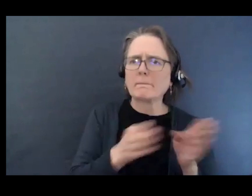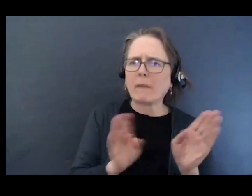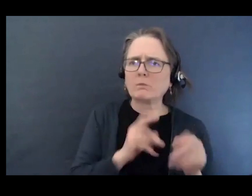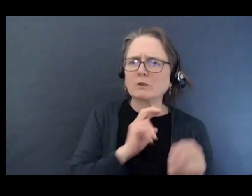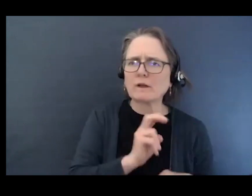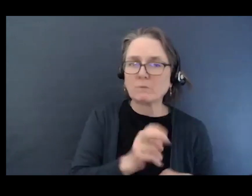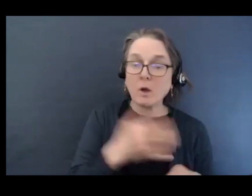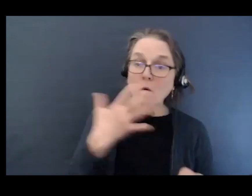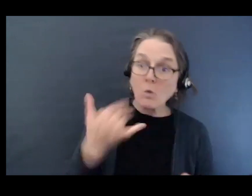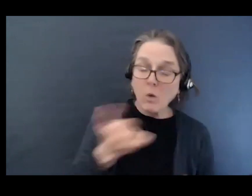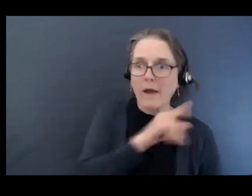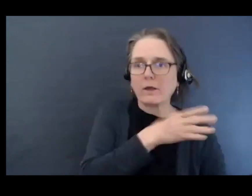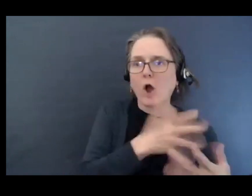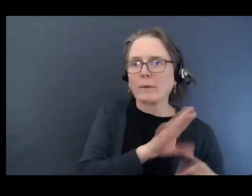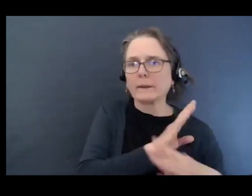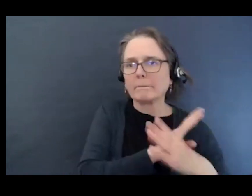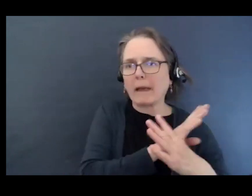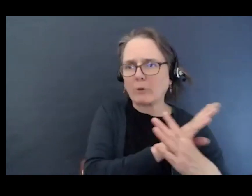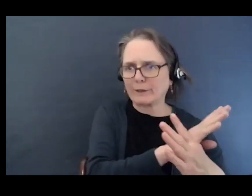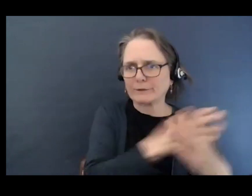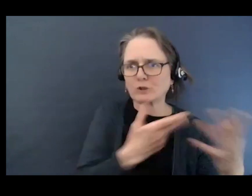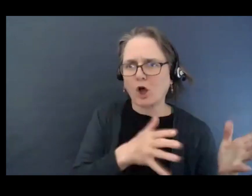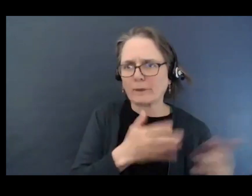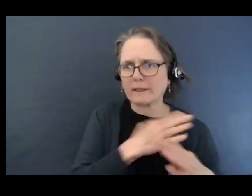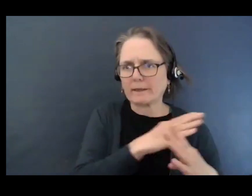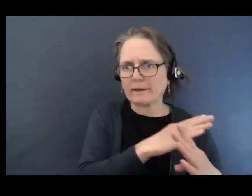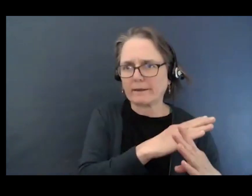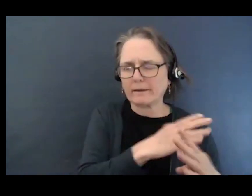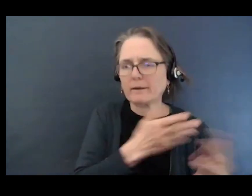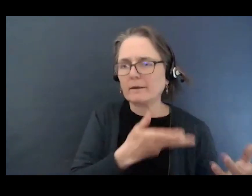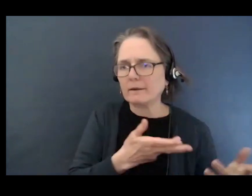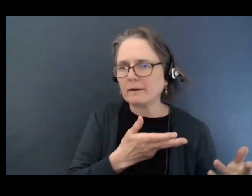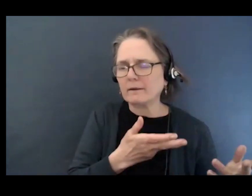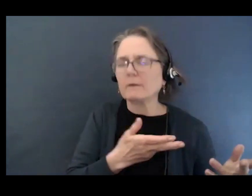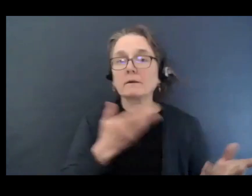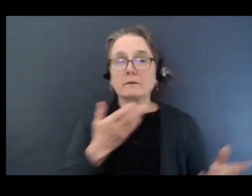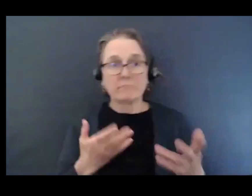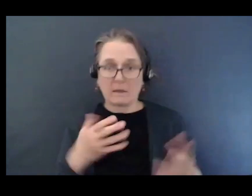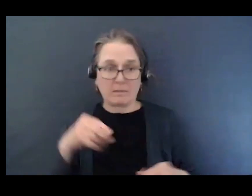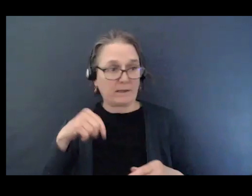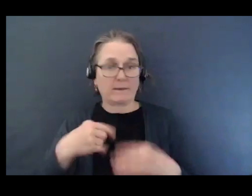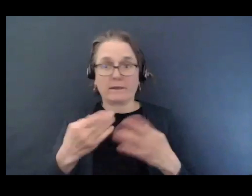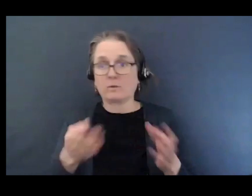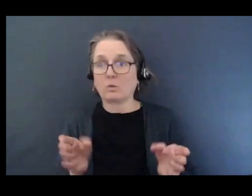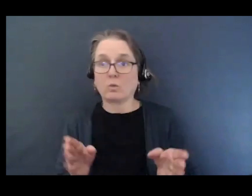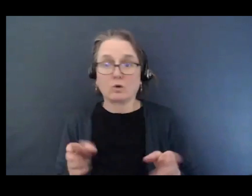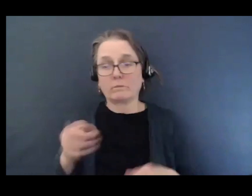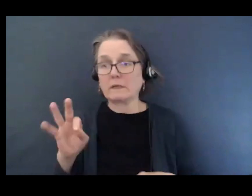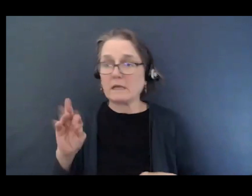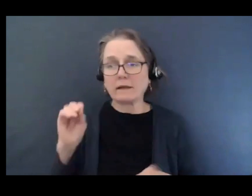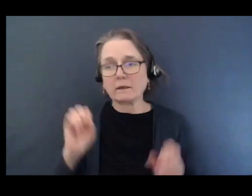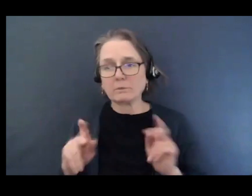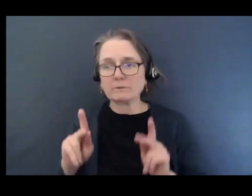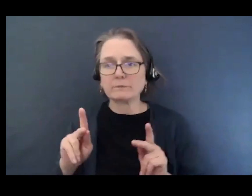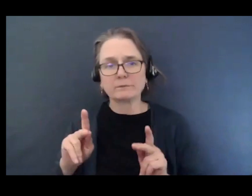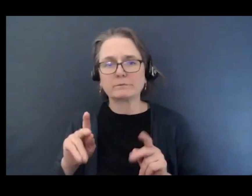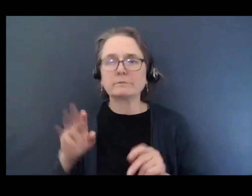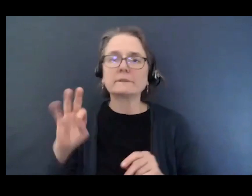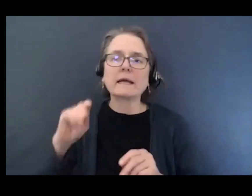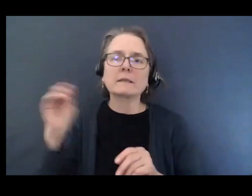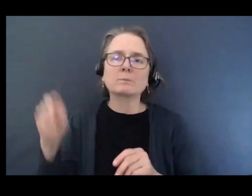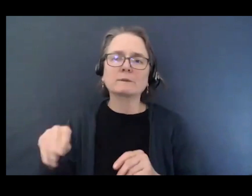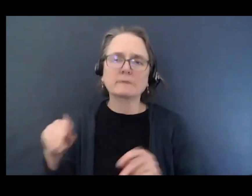showed is, like, quantitatively, sure, there may be 90% of people in this room complaining about the parking or complaining about the